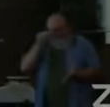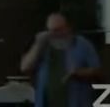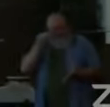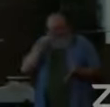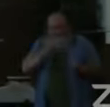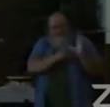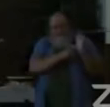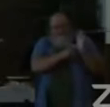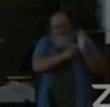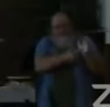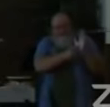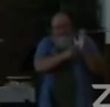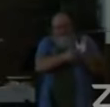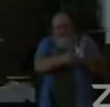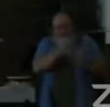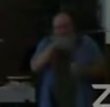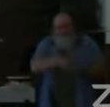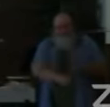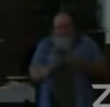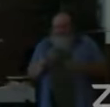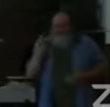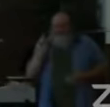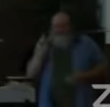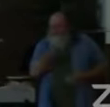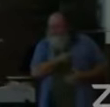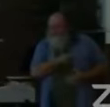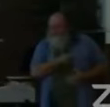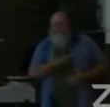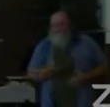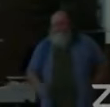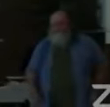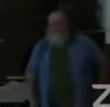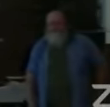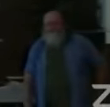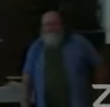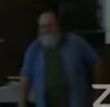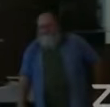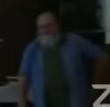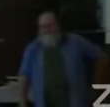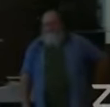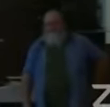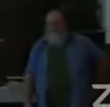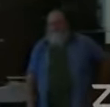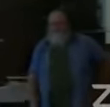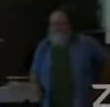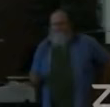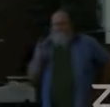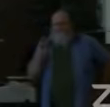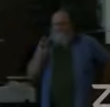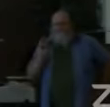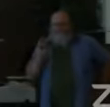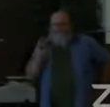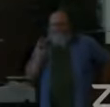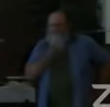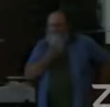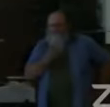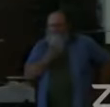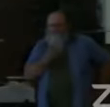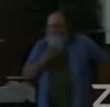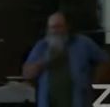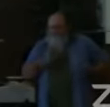2 Corinthians 1:5, for just as we share abundantly in the sufferings of Christ, so also we comfort abounds through